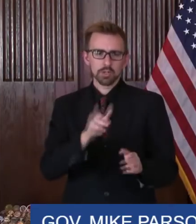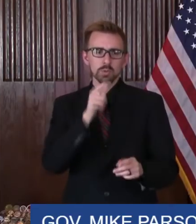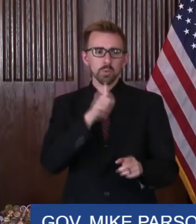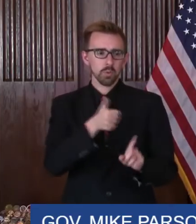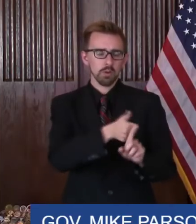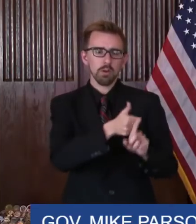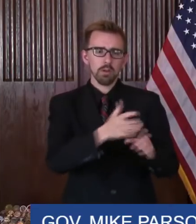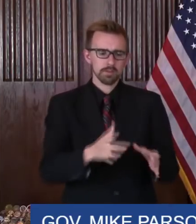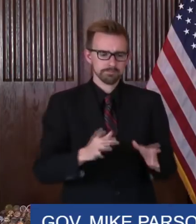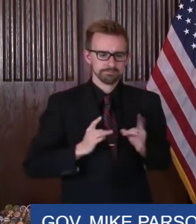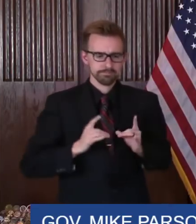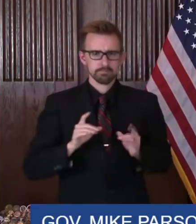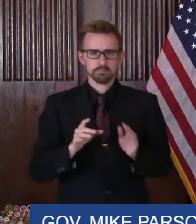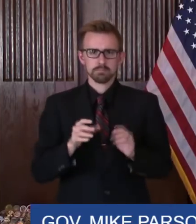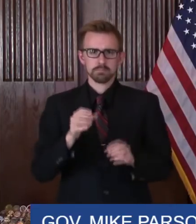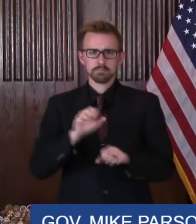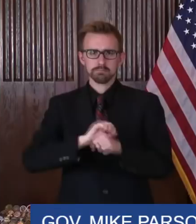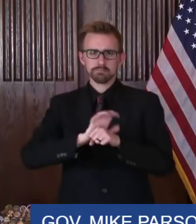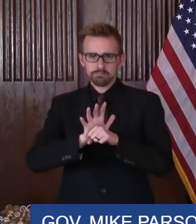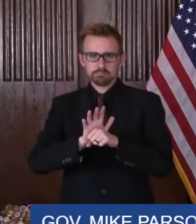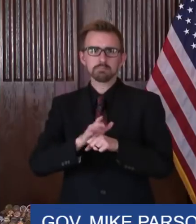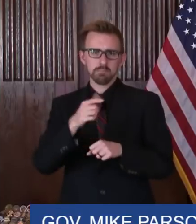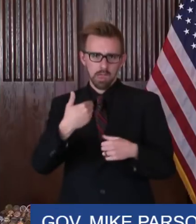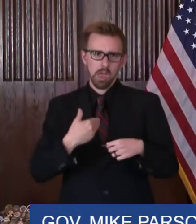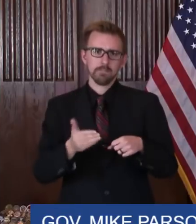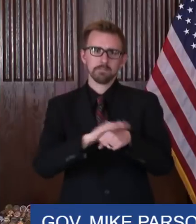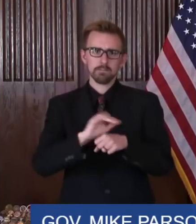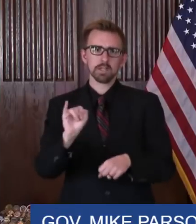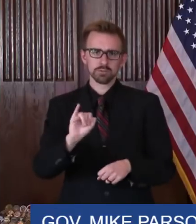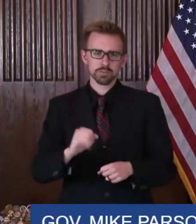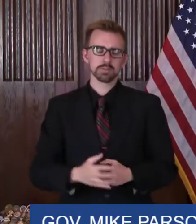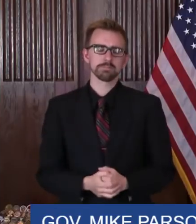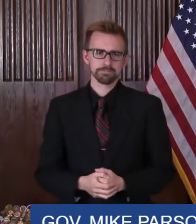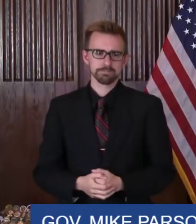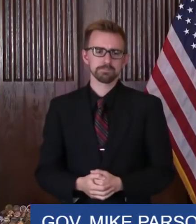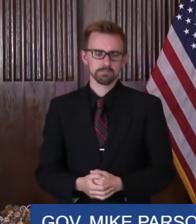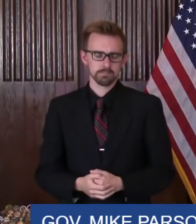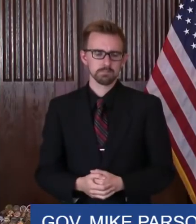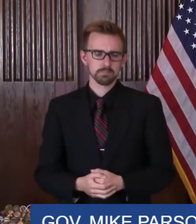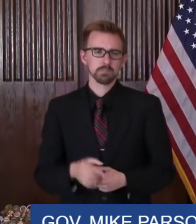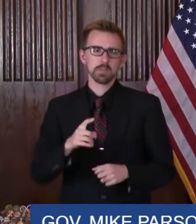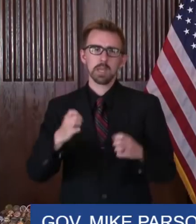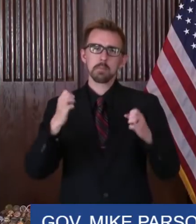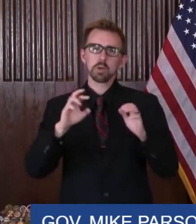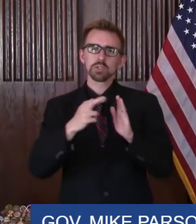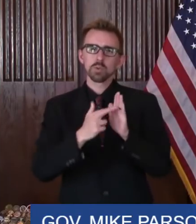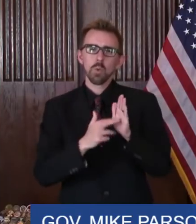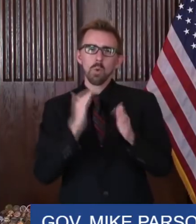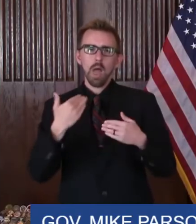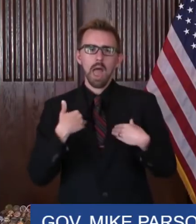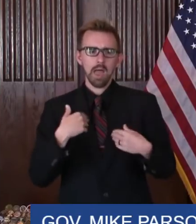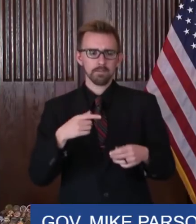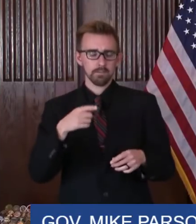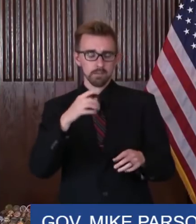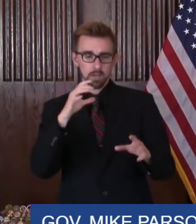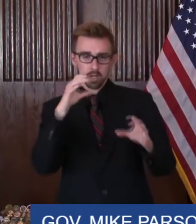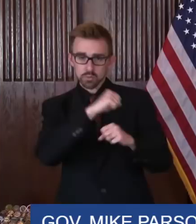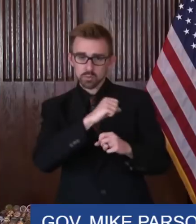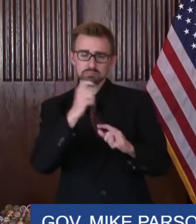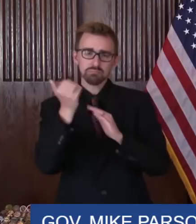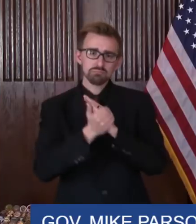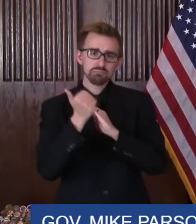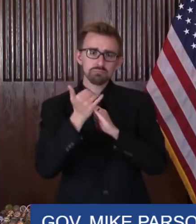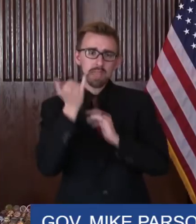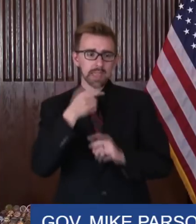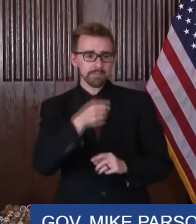contract COVID-19 are covered. This emergency rule will create a presumption that first responders who